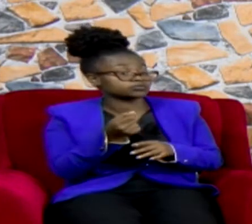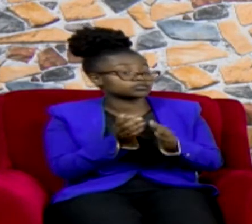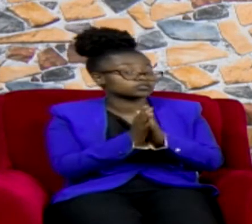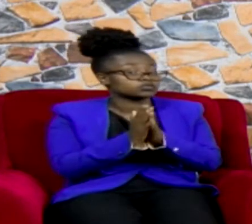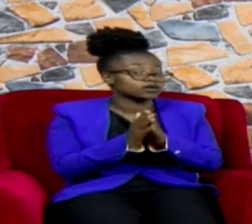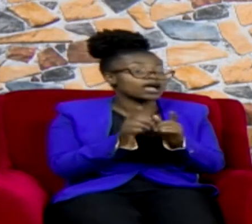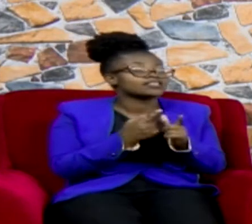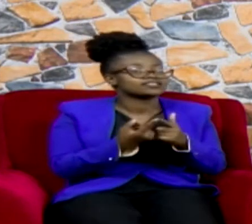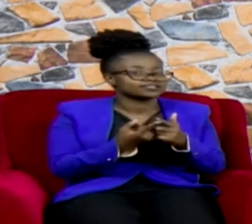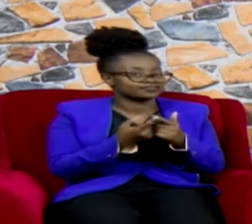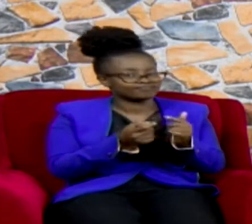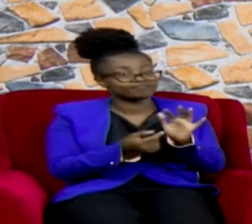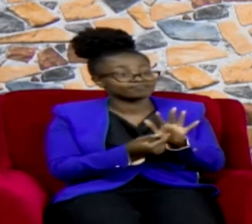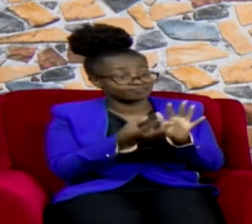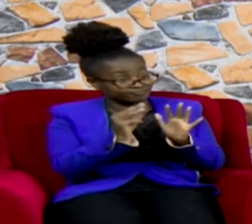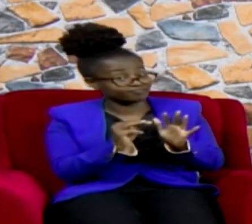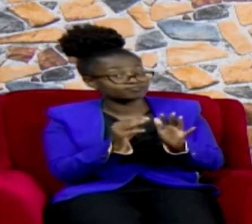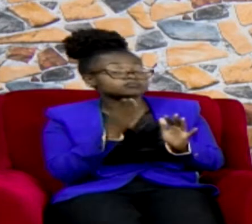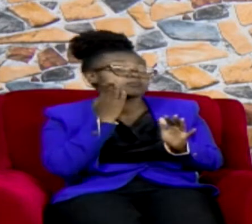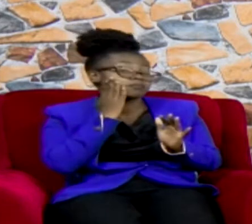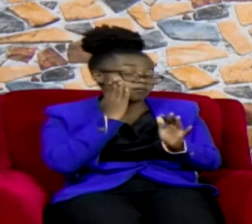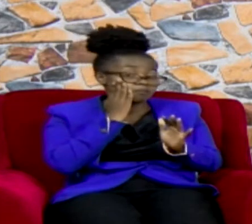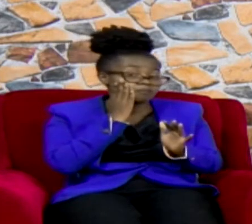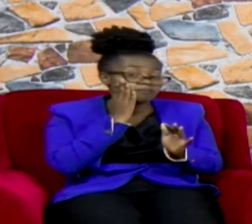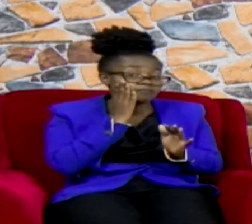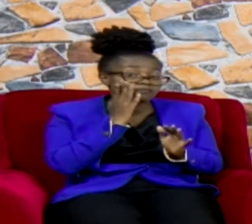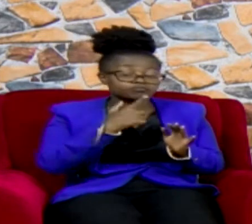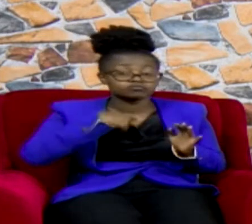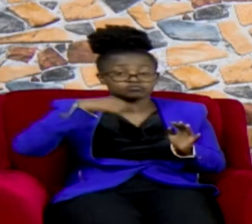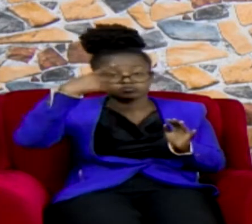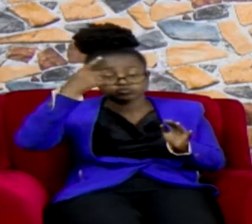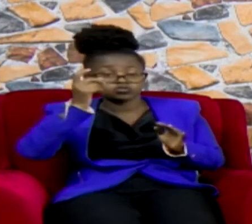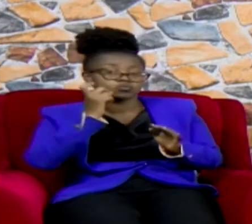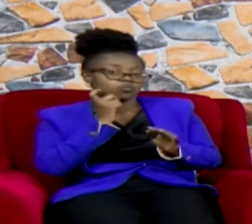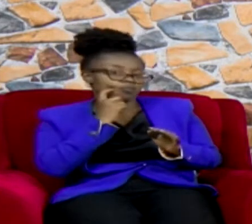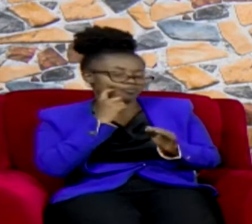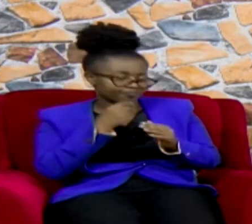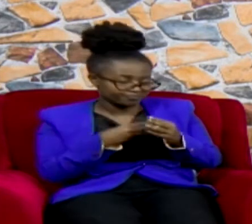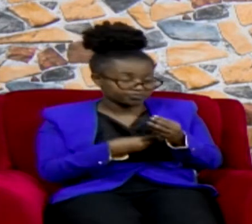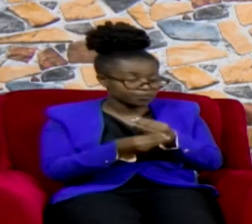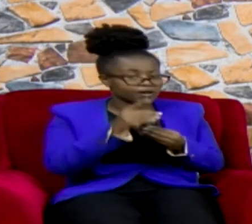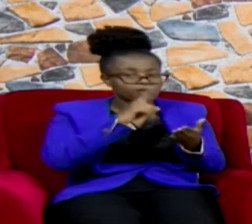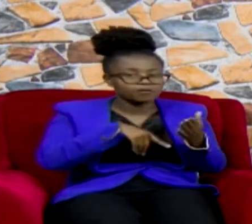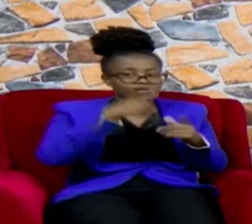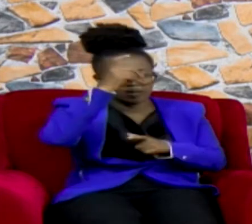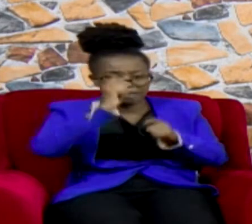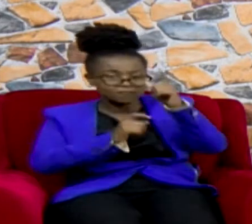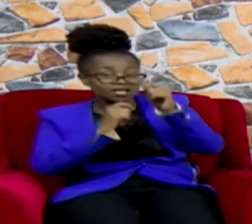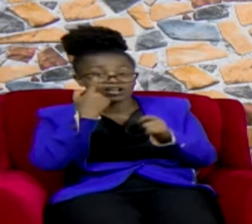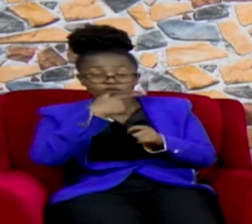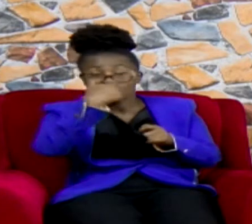The real life stories. Mom went to the shop to buy milk. So who went to the